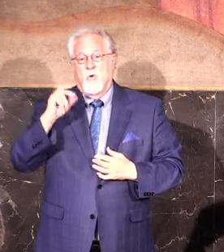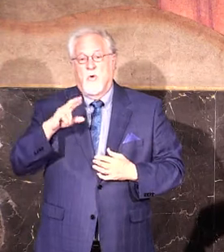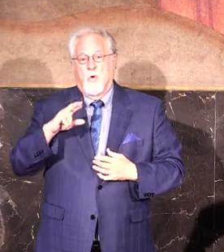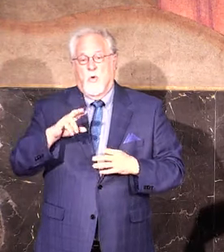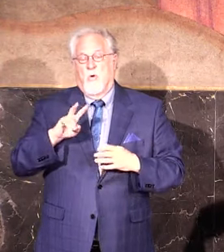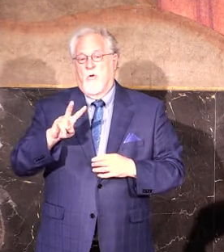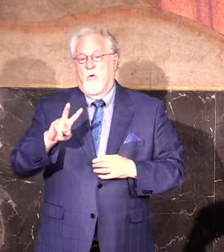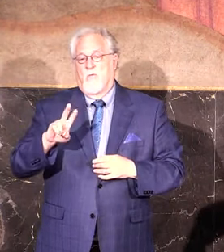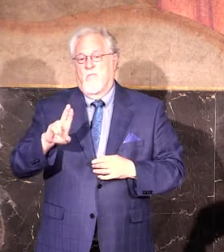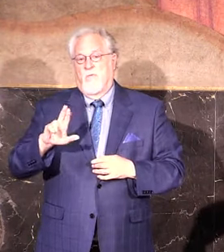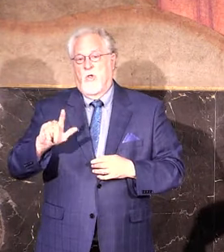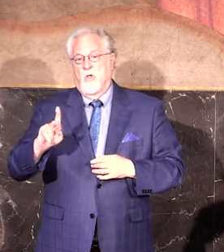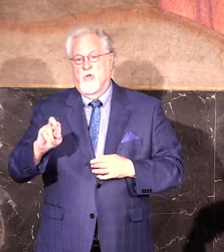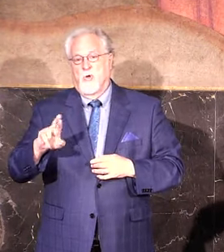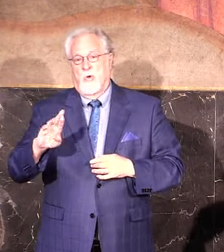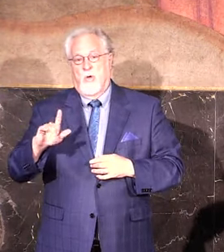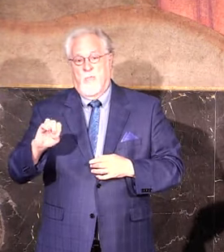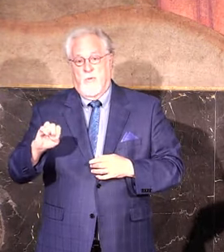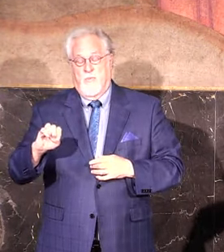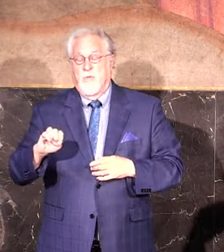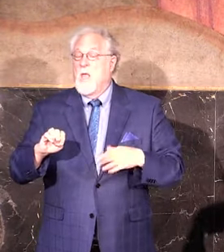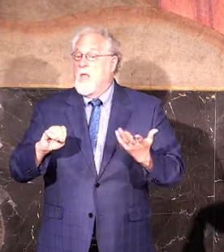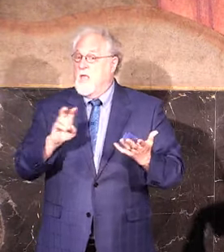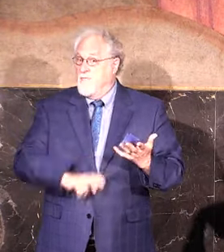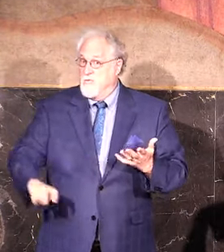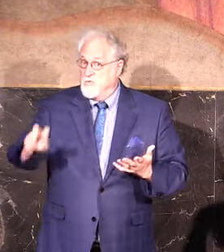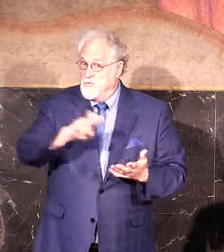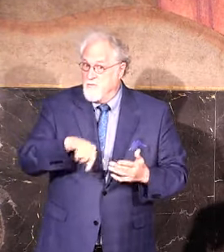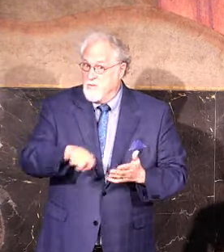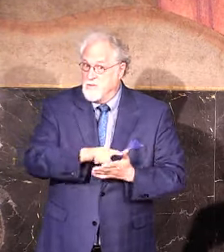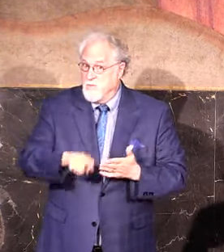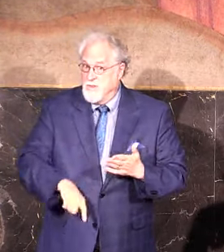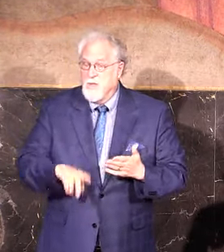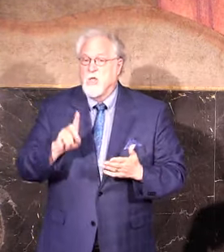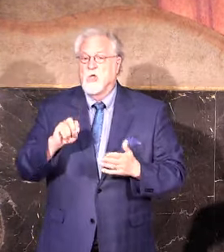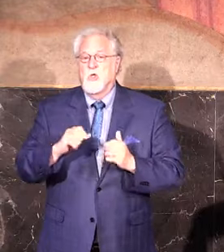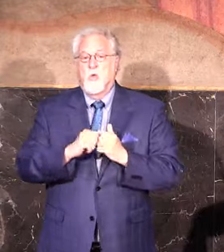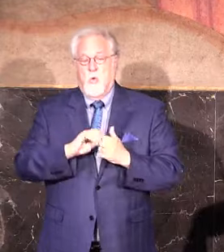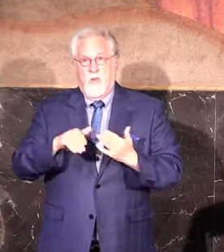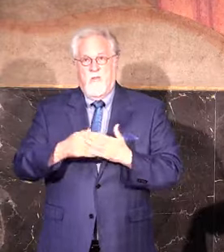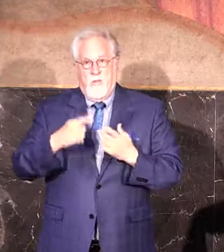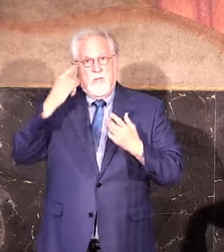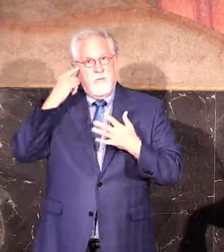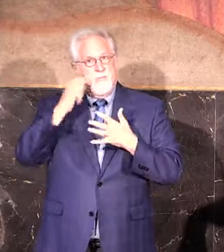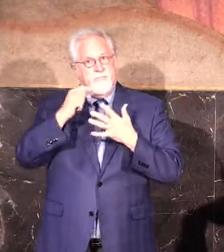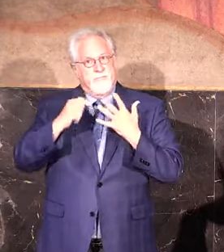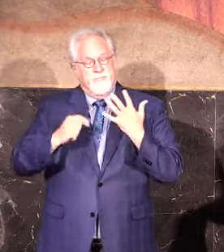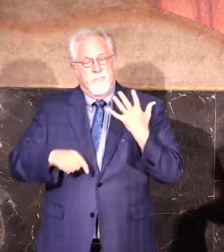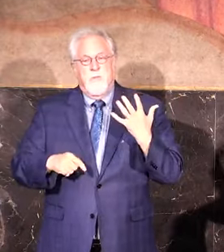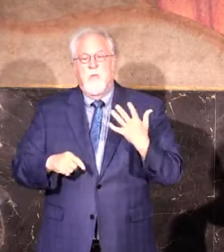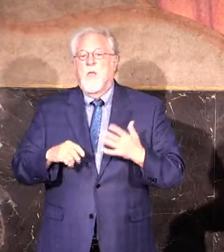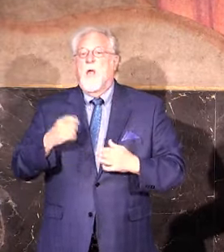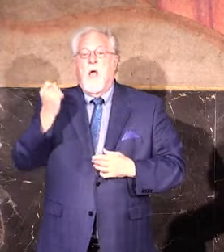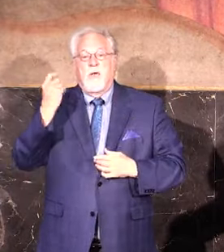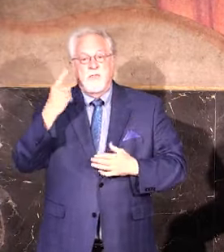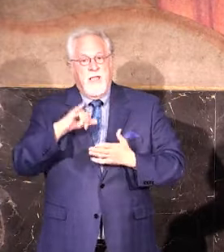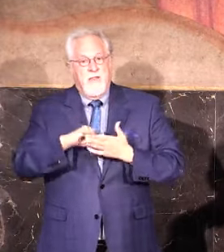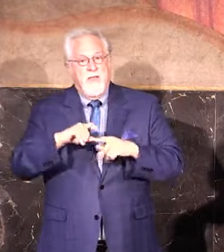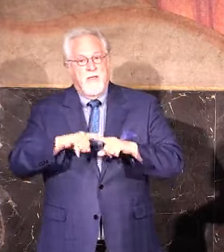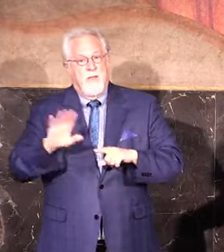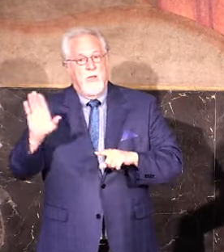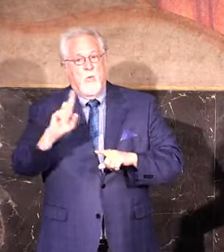vulnerable. And if you travel this weekend, please do so with all of these things in mind. Do understand that depending on